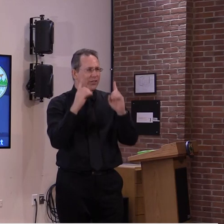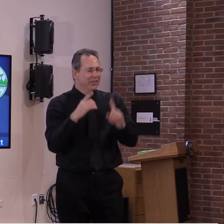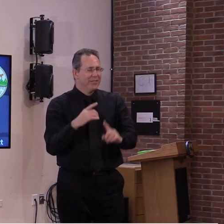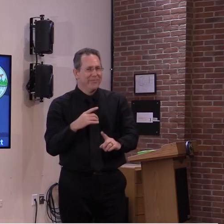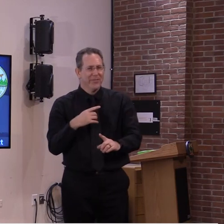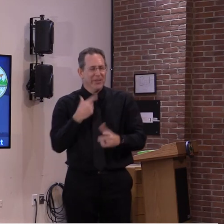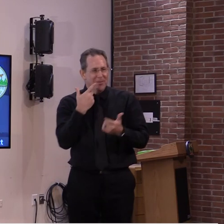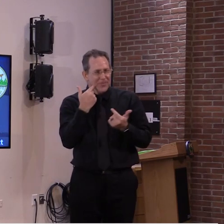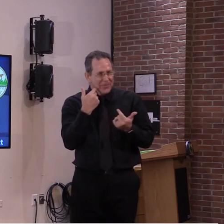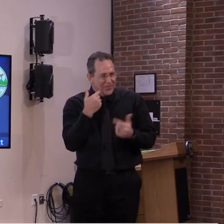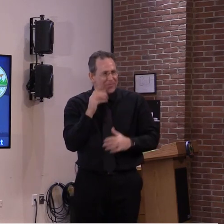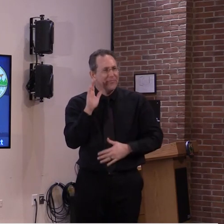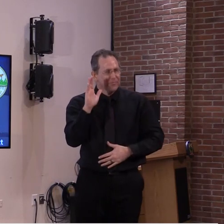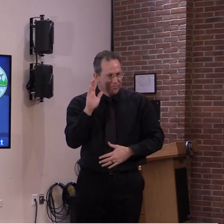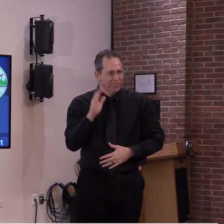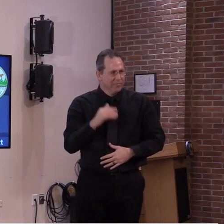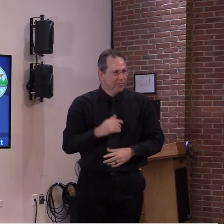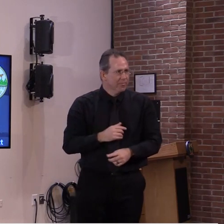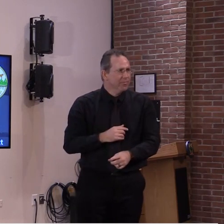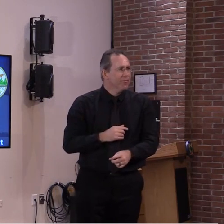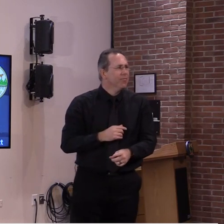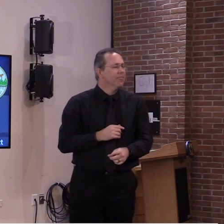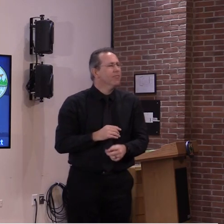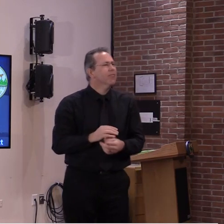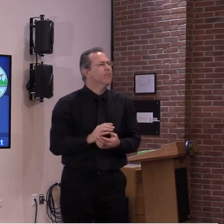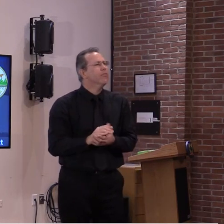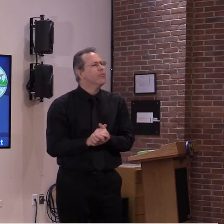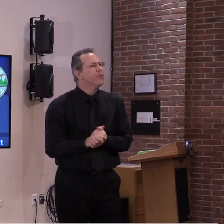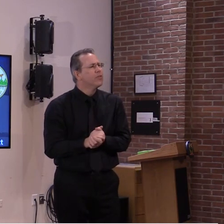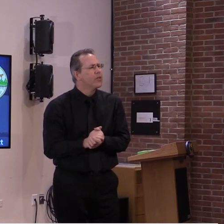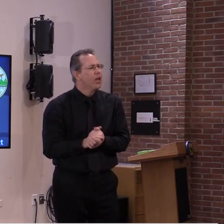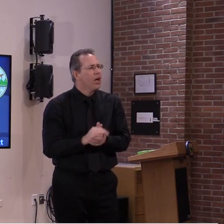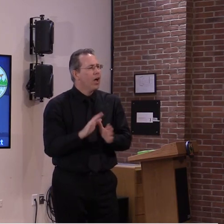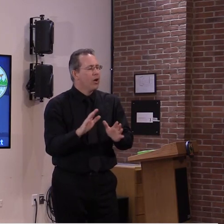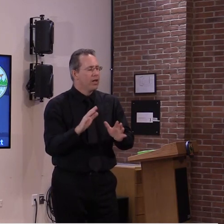French. So happy to take a whack at that. A couple things.